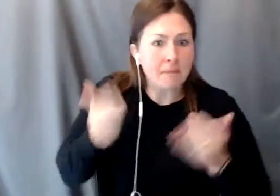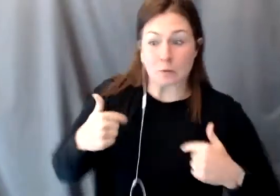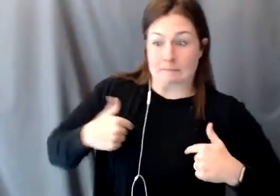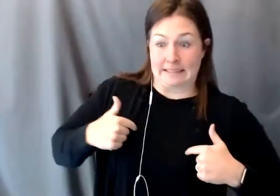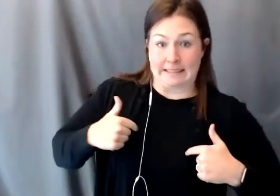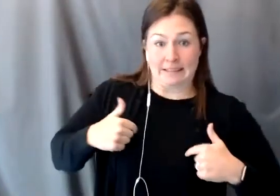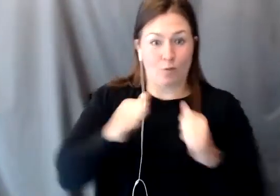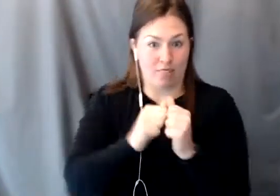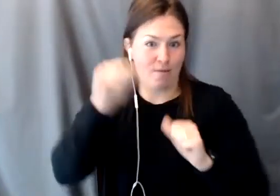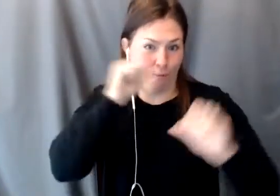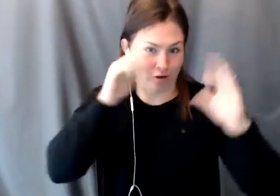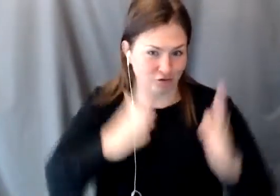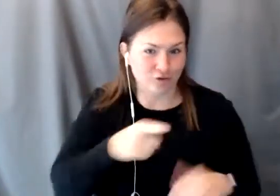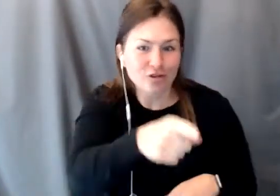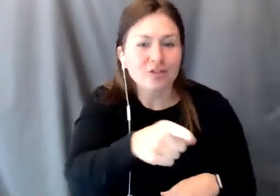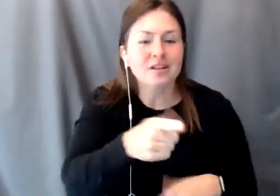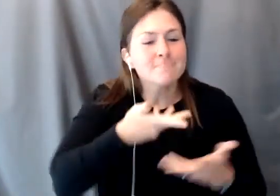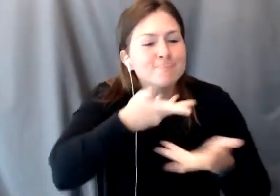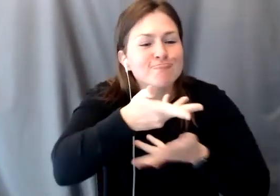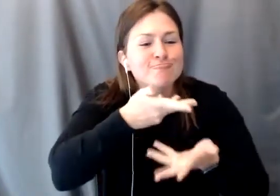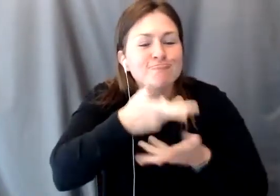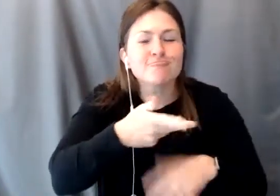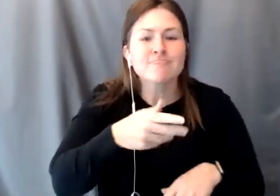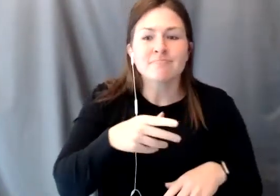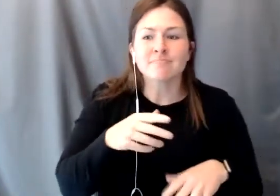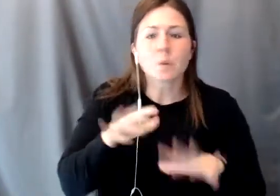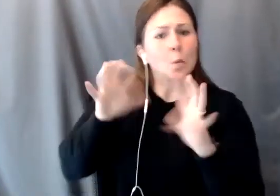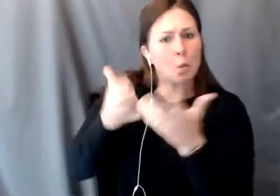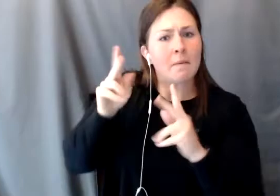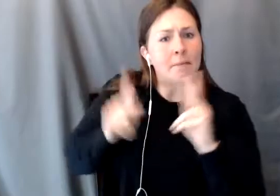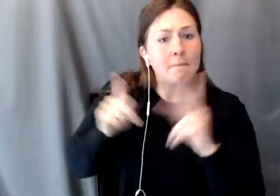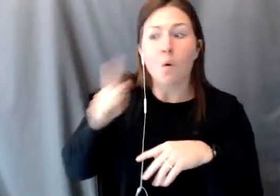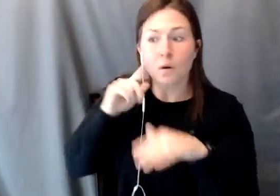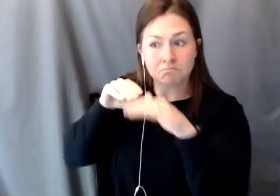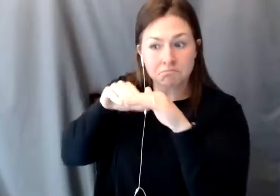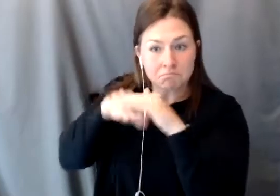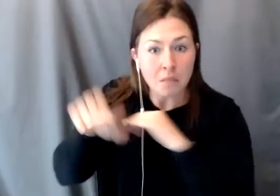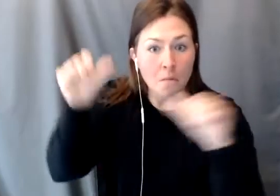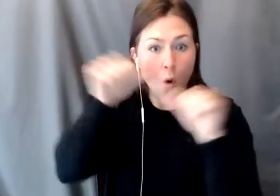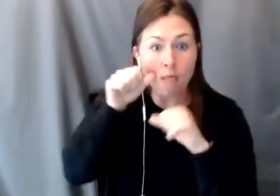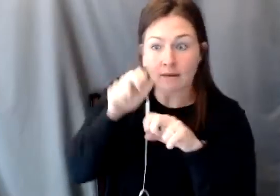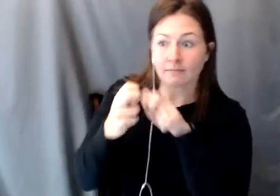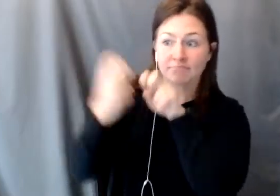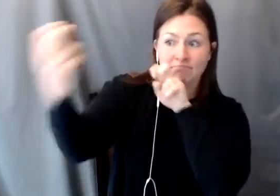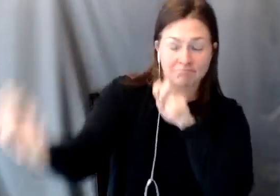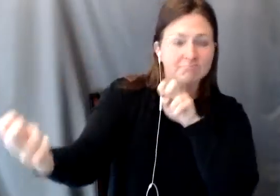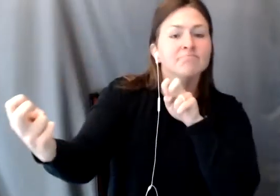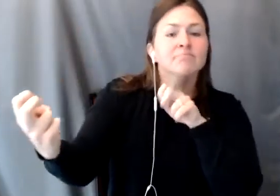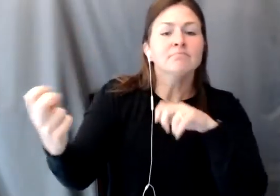bartender. And a group of people walked in the bar, and they sat across the bar from me.